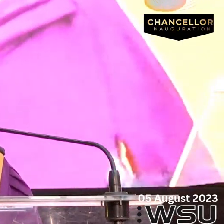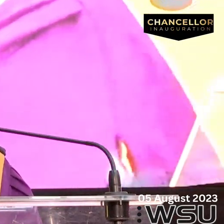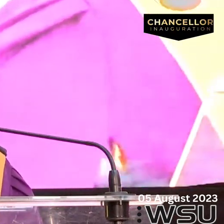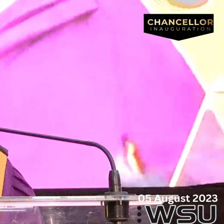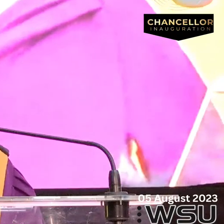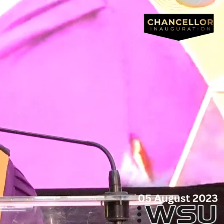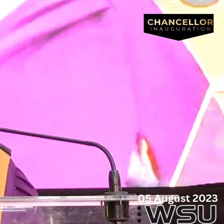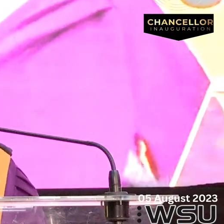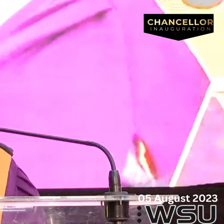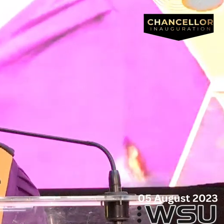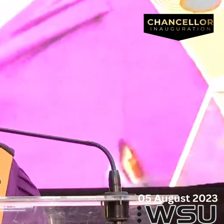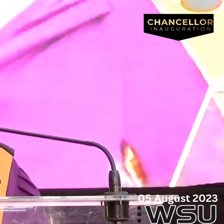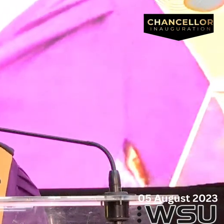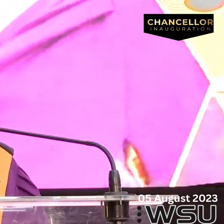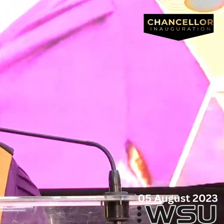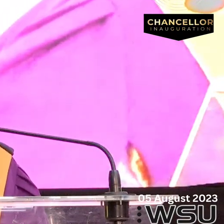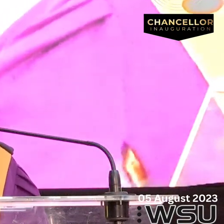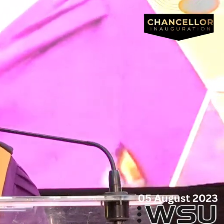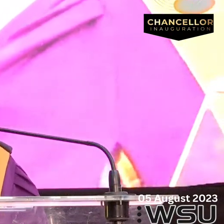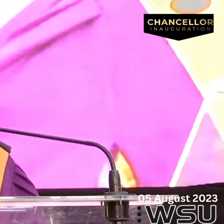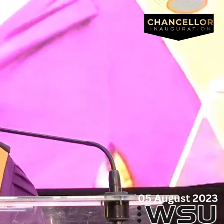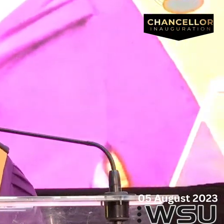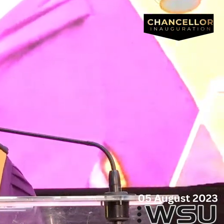I'm really deeply honored.